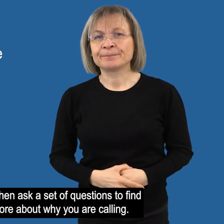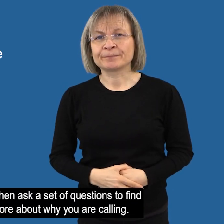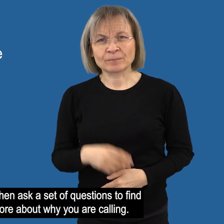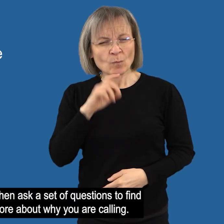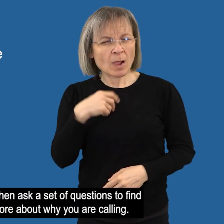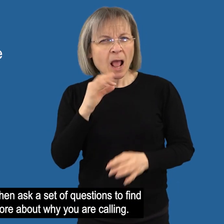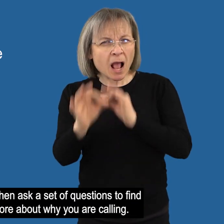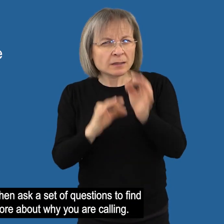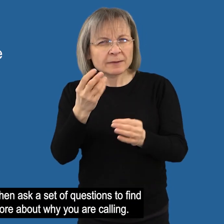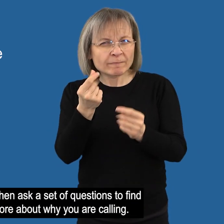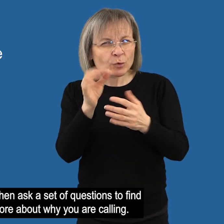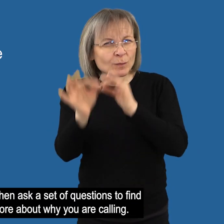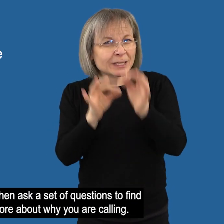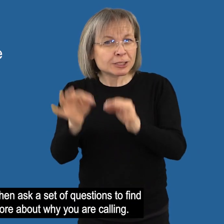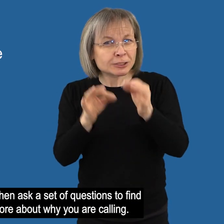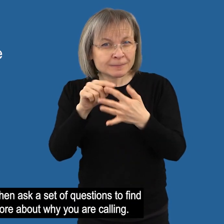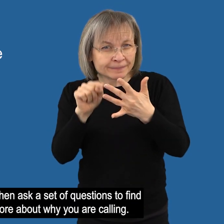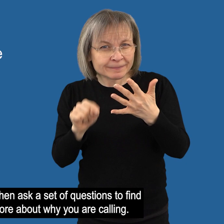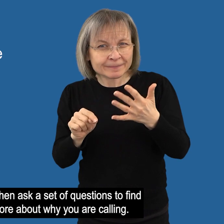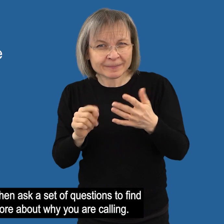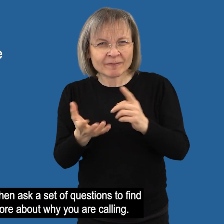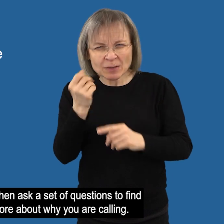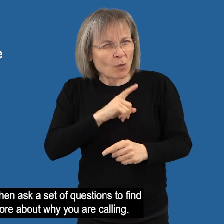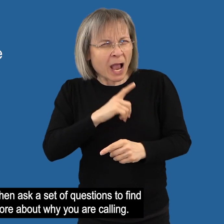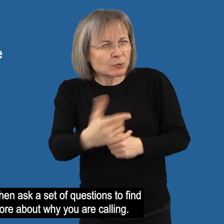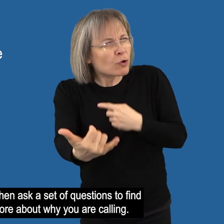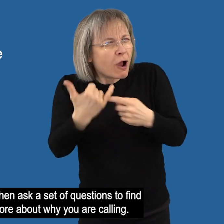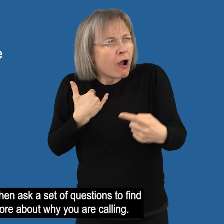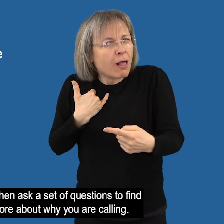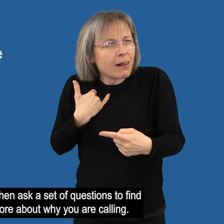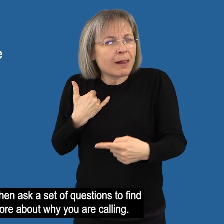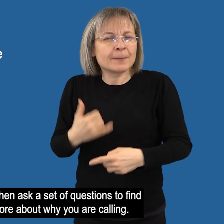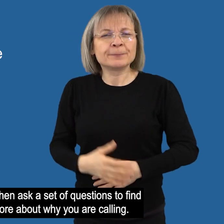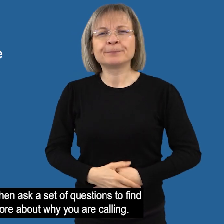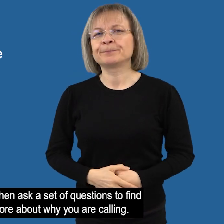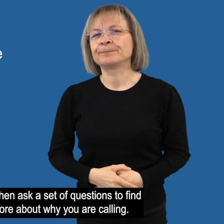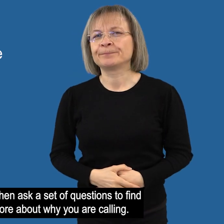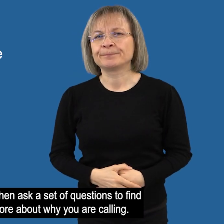We will then ask a set of questions to find out more about why you are calling.